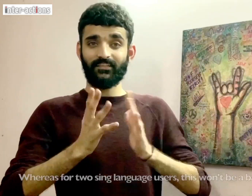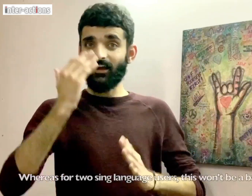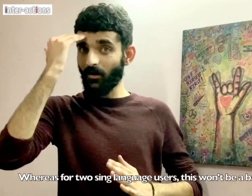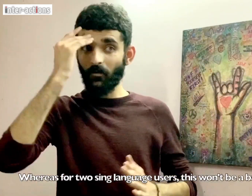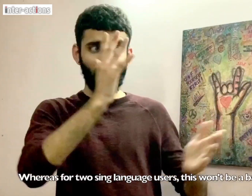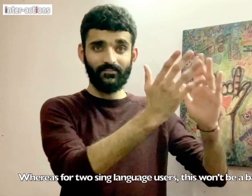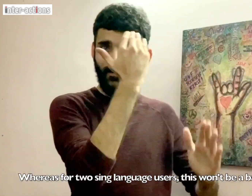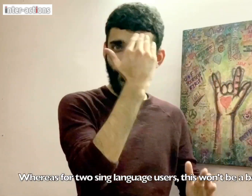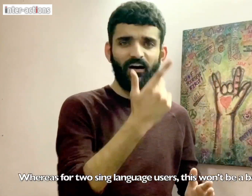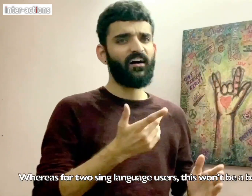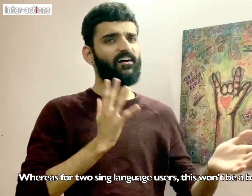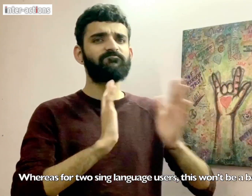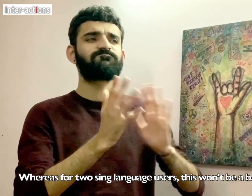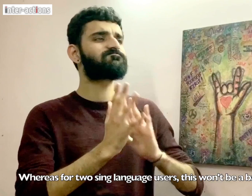two sign language users, this won't be a barrier.